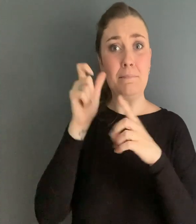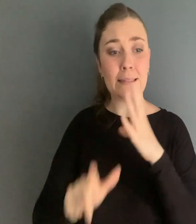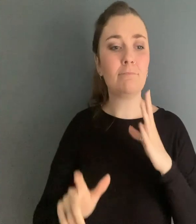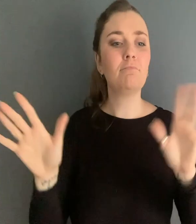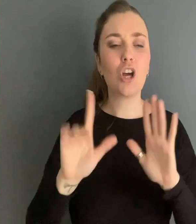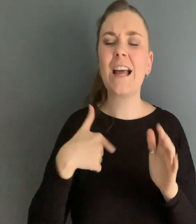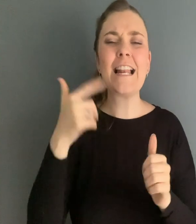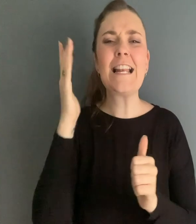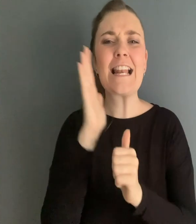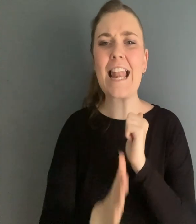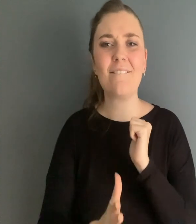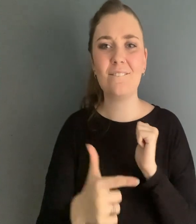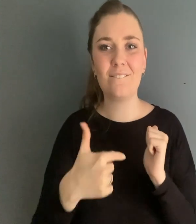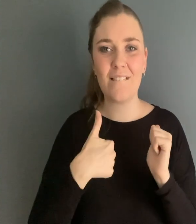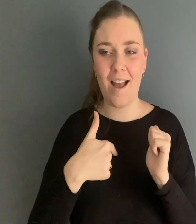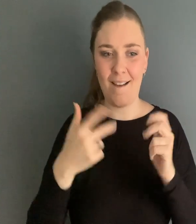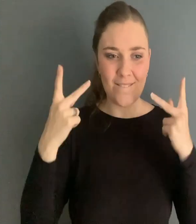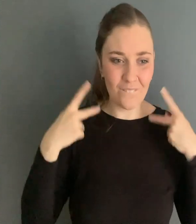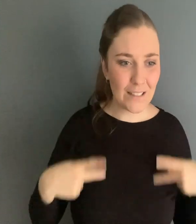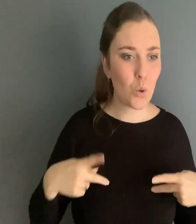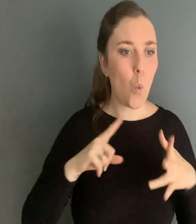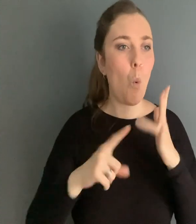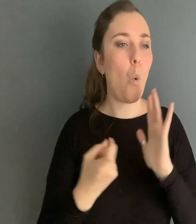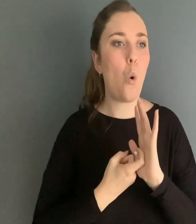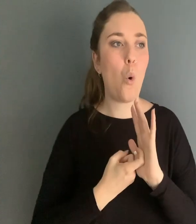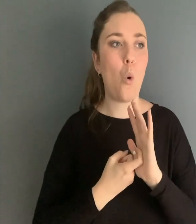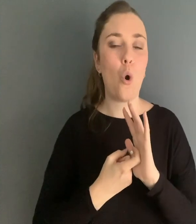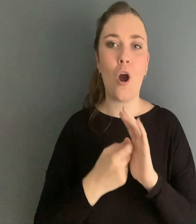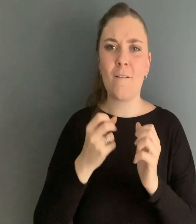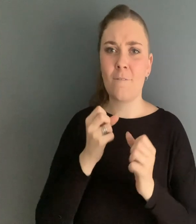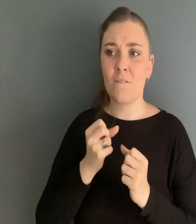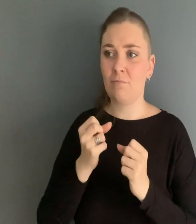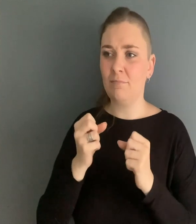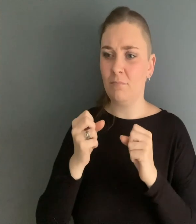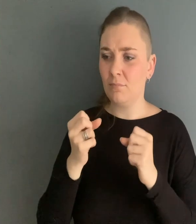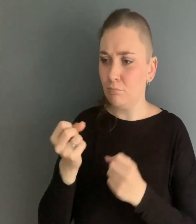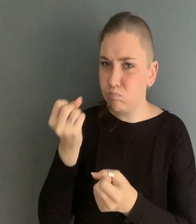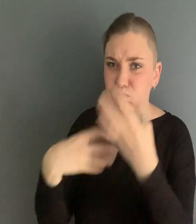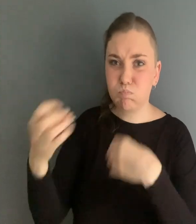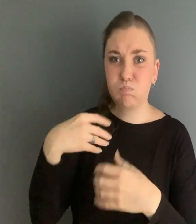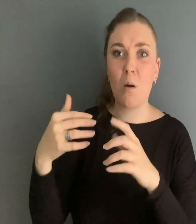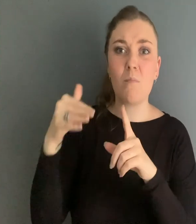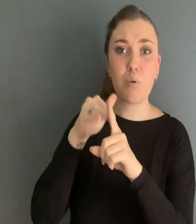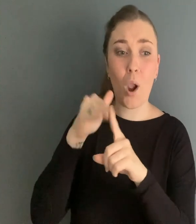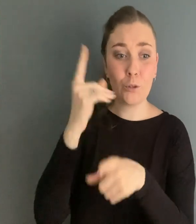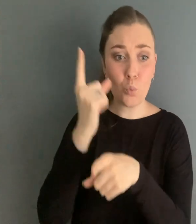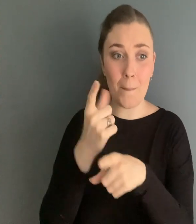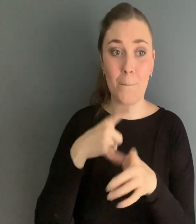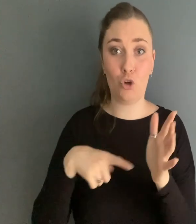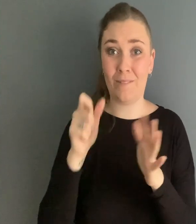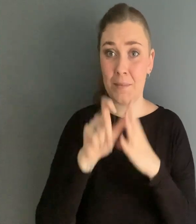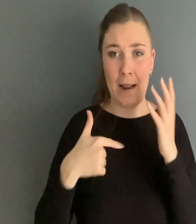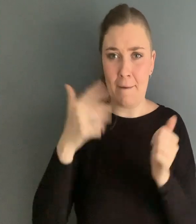I have never been physically or verbally bullied due to my